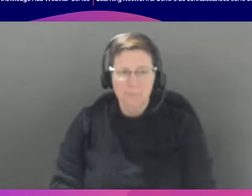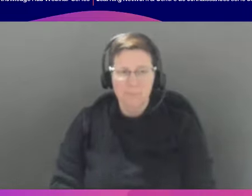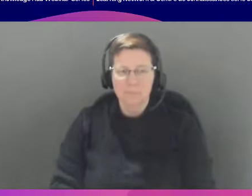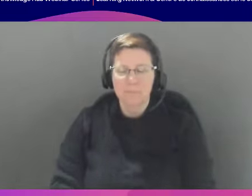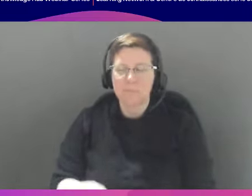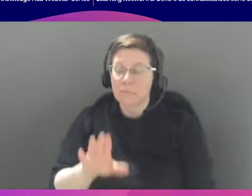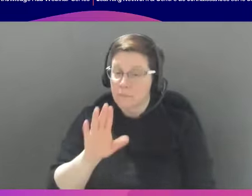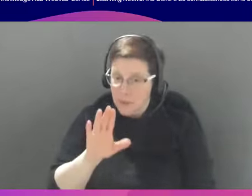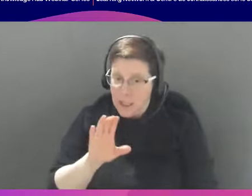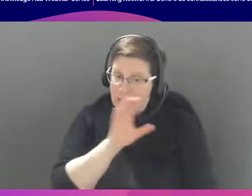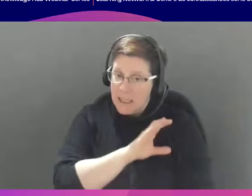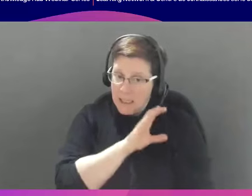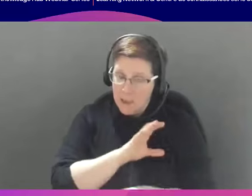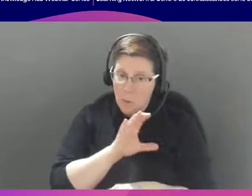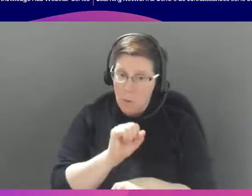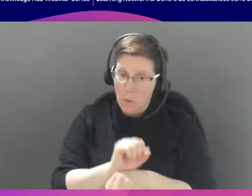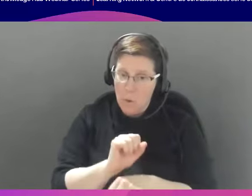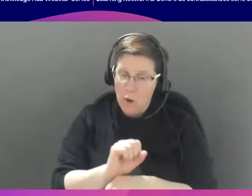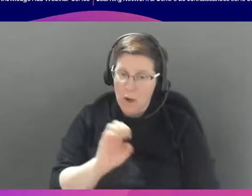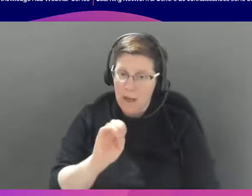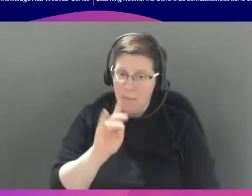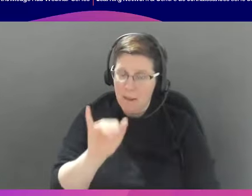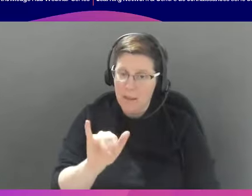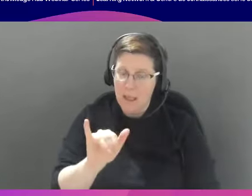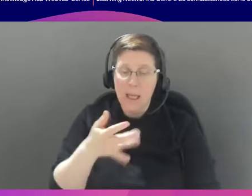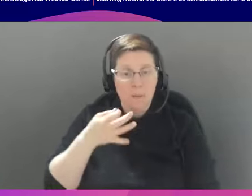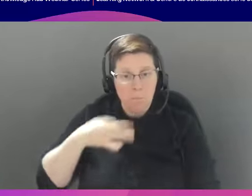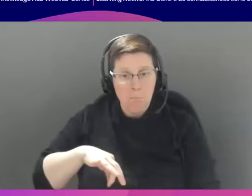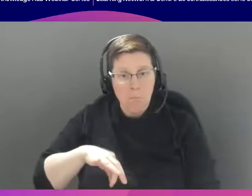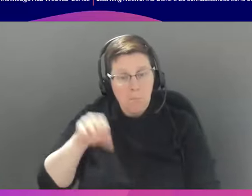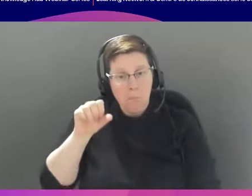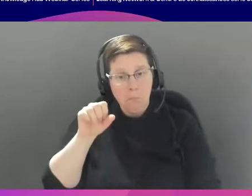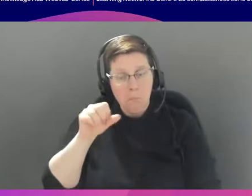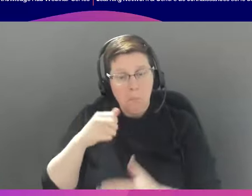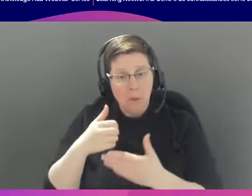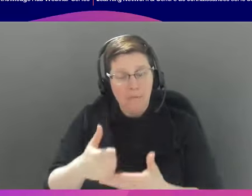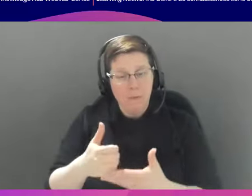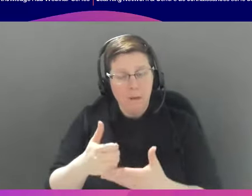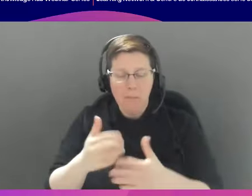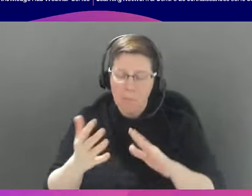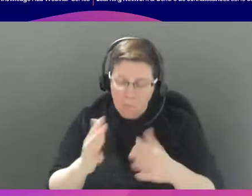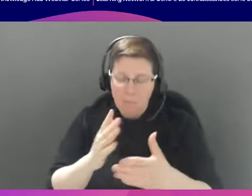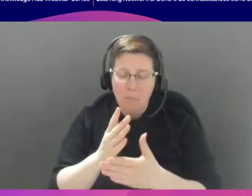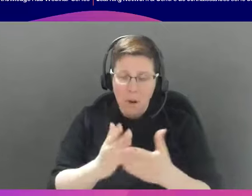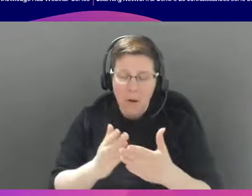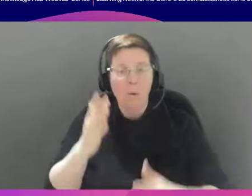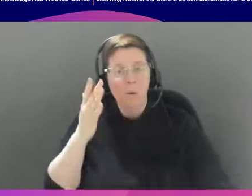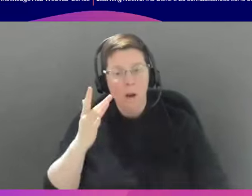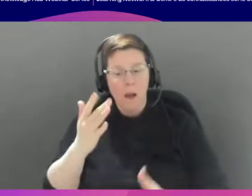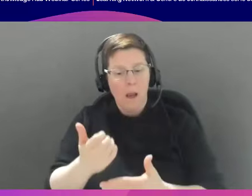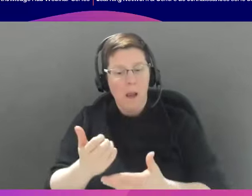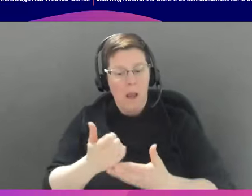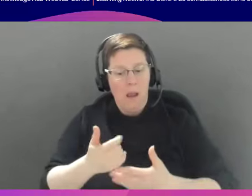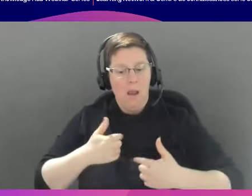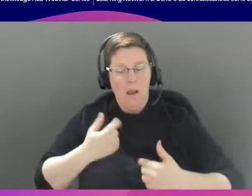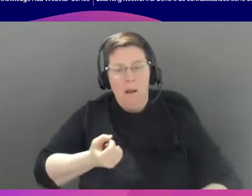In clinical work, empathy is supposedly good and helpful, at least partially, because it helps you